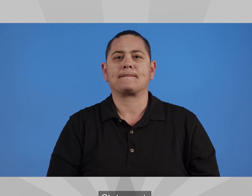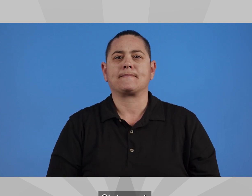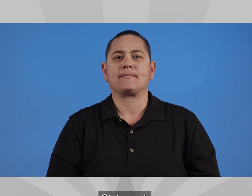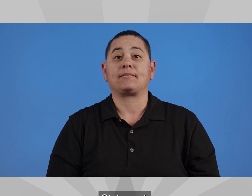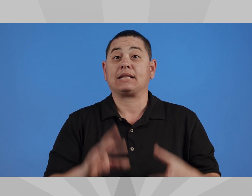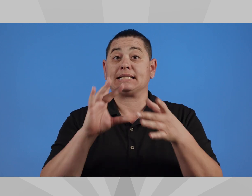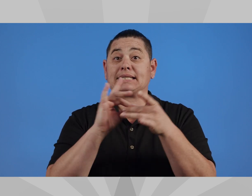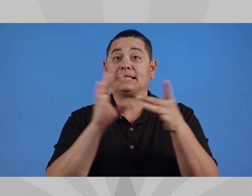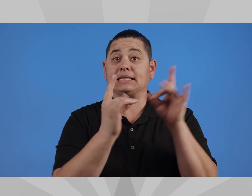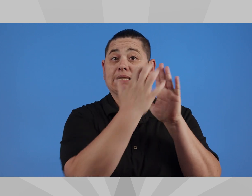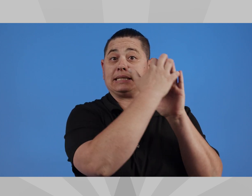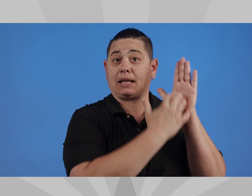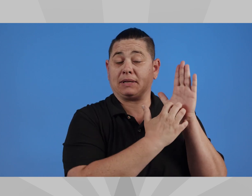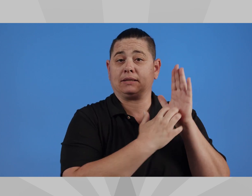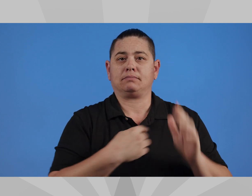Statement.